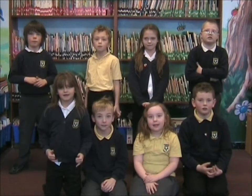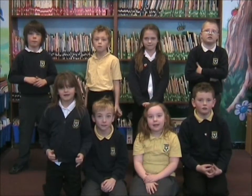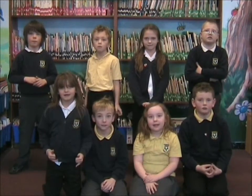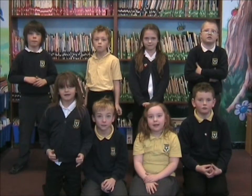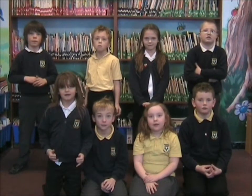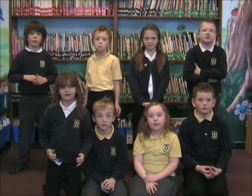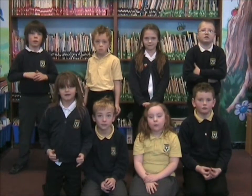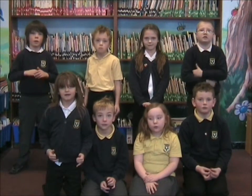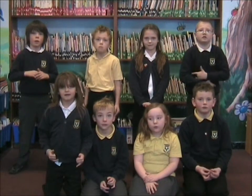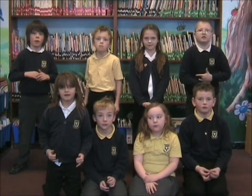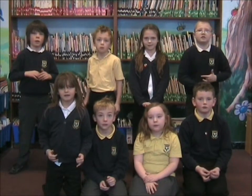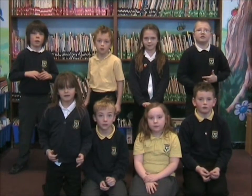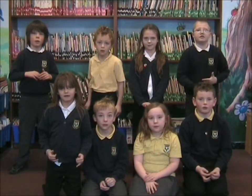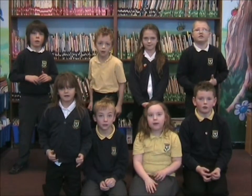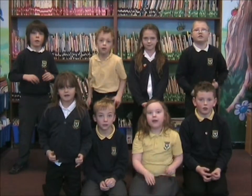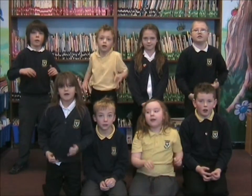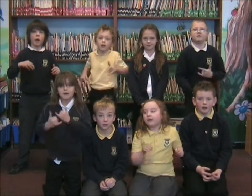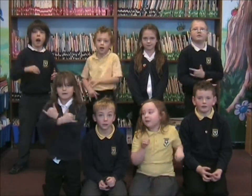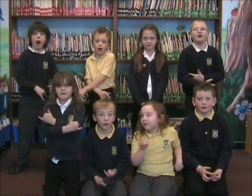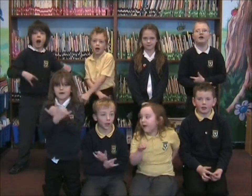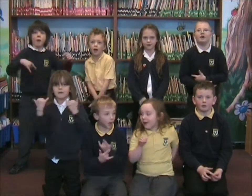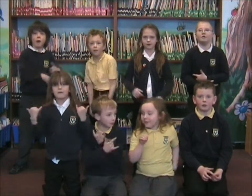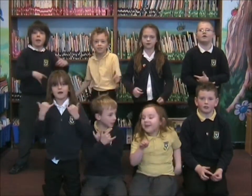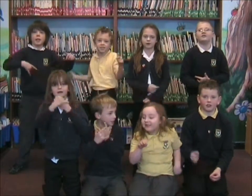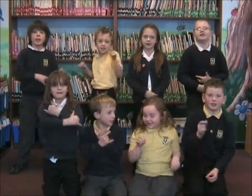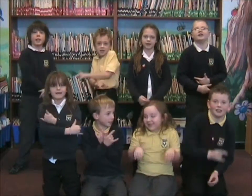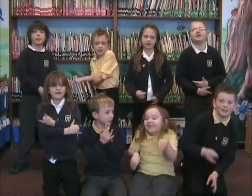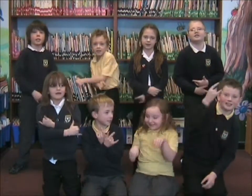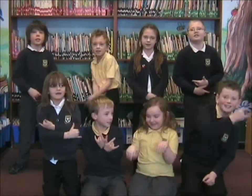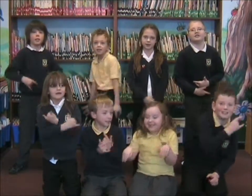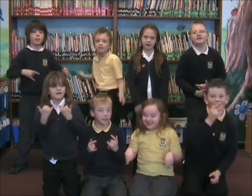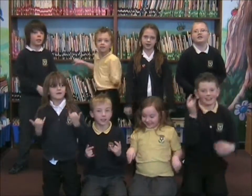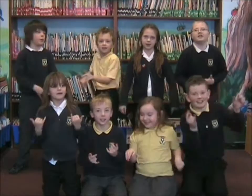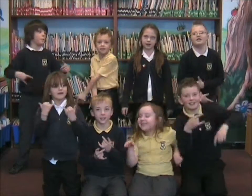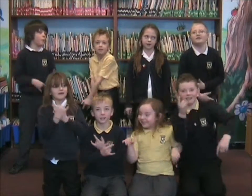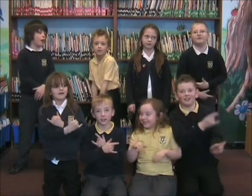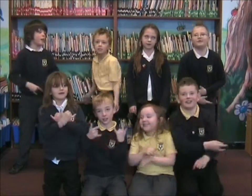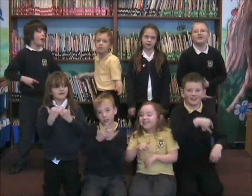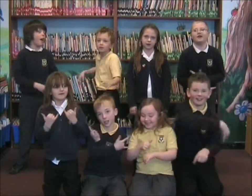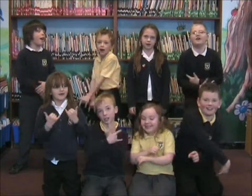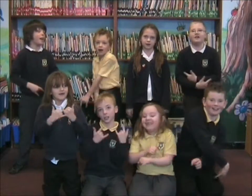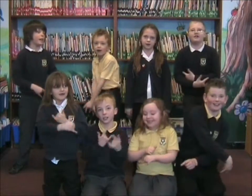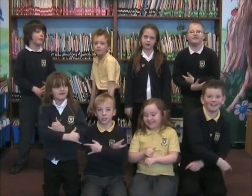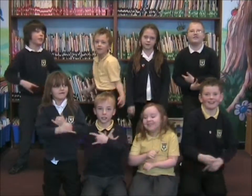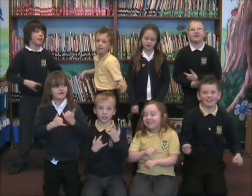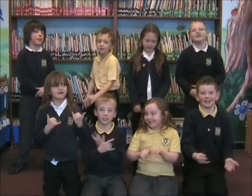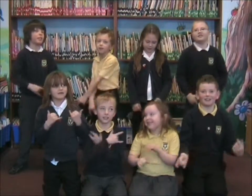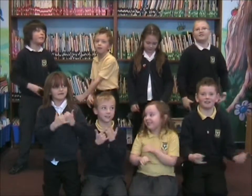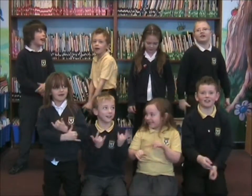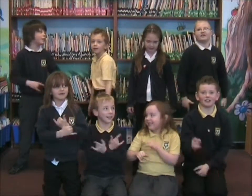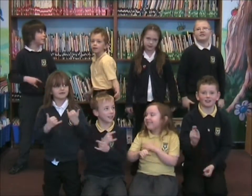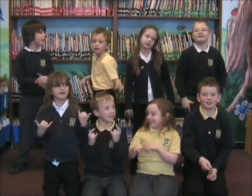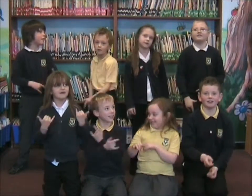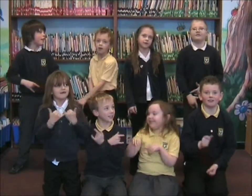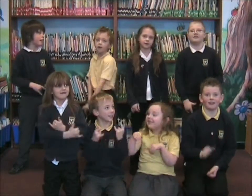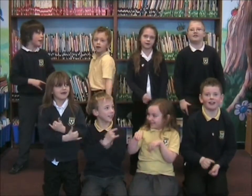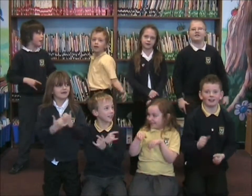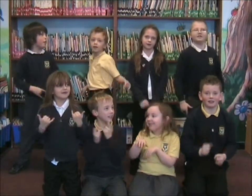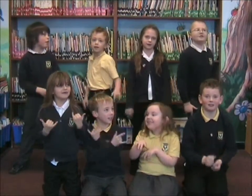Action. You are what you eat. You eat what you are. If you eat the right stuff, then you'll